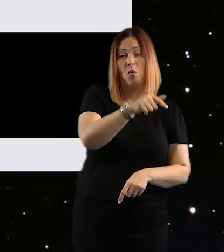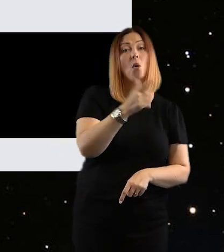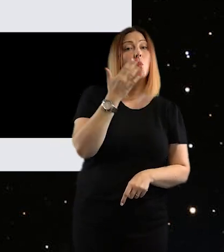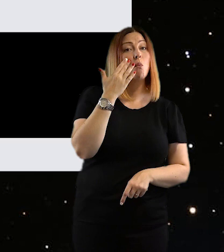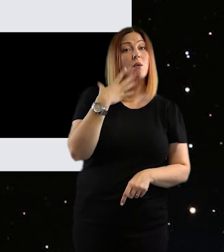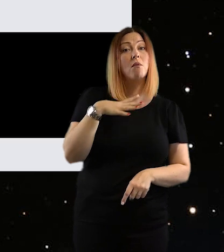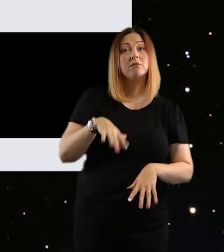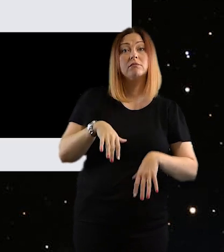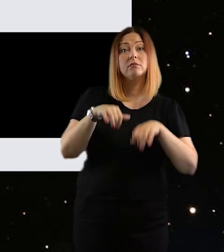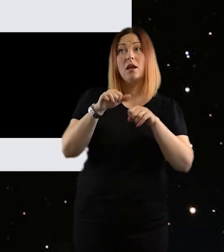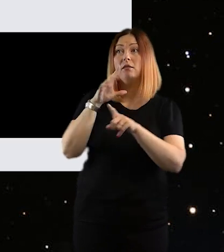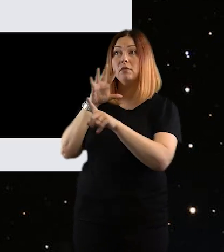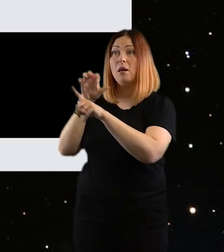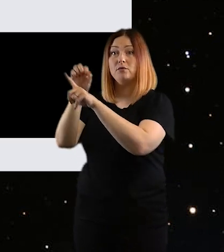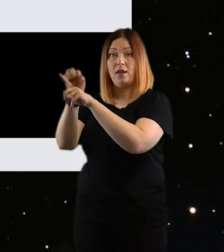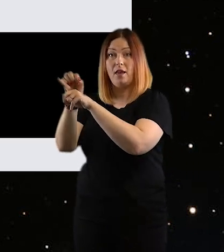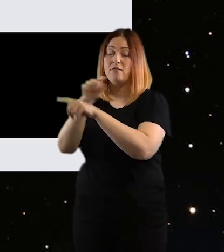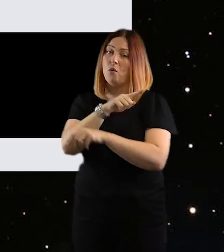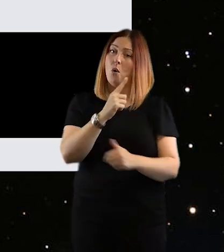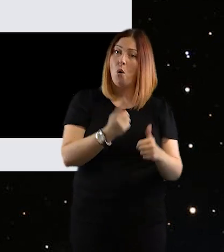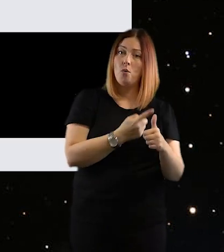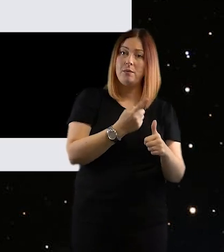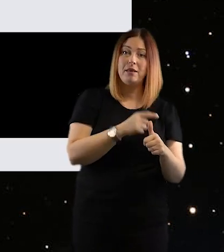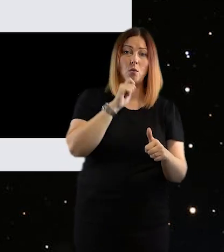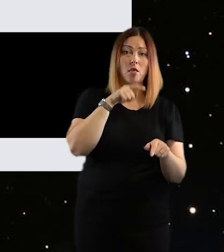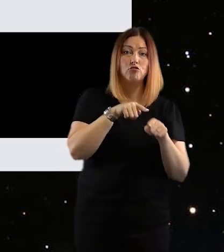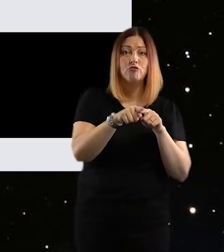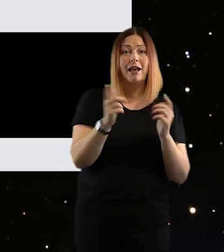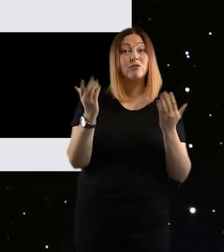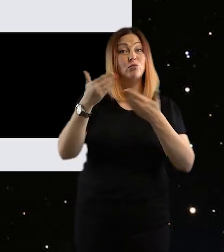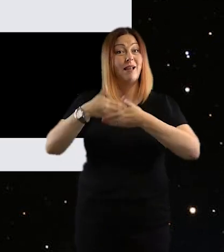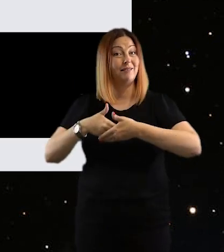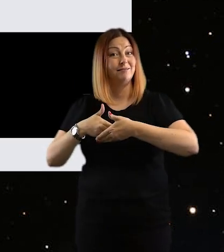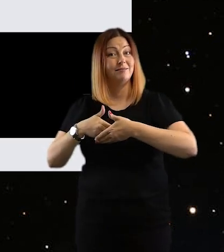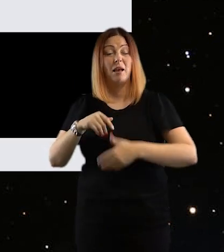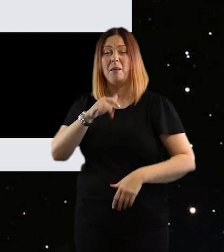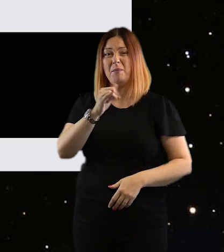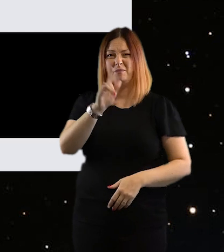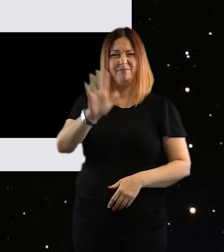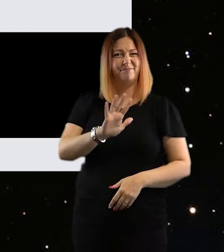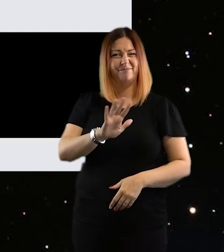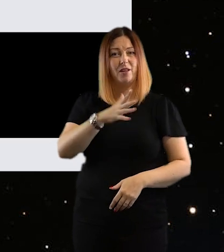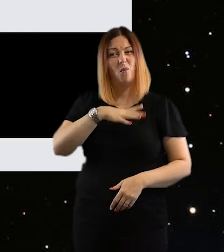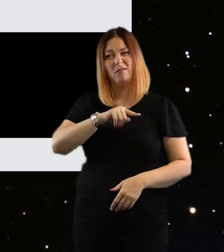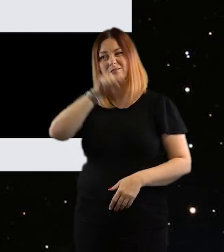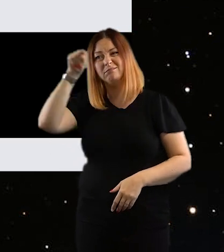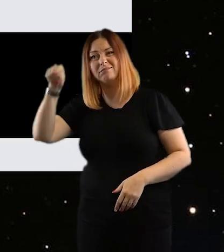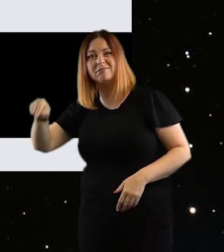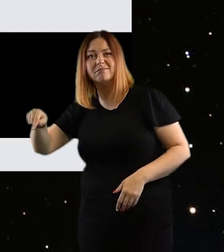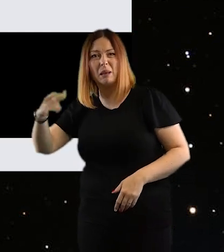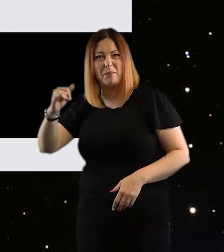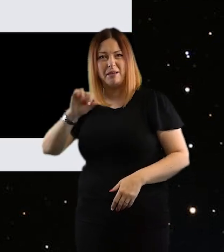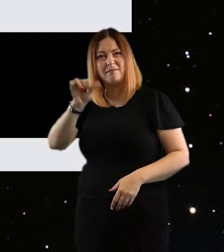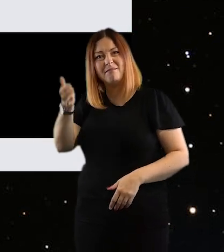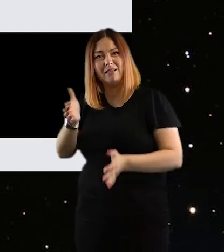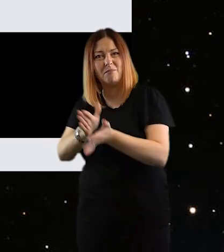And by default it will try this very evening. But you may want to change that because you may be planning ahead and you don't want it to start observing until perhaps